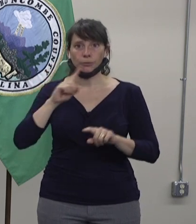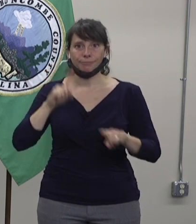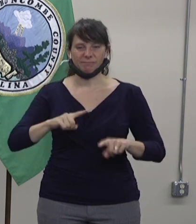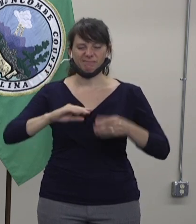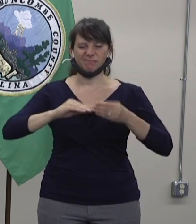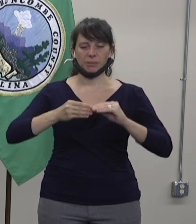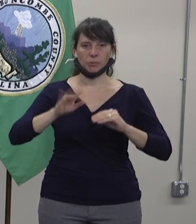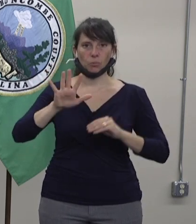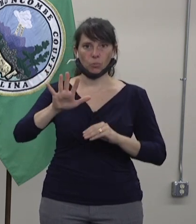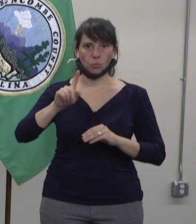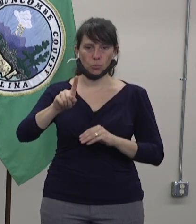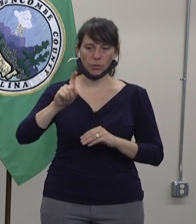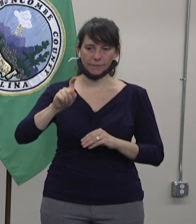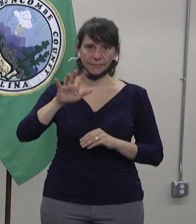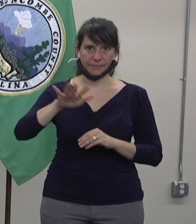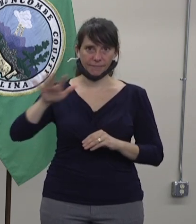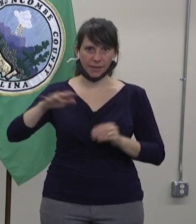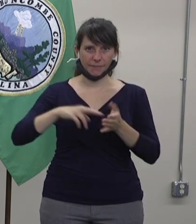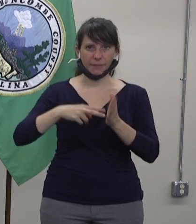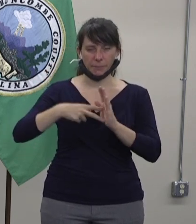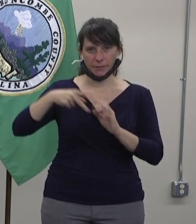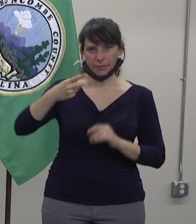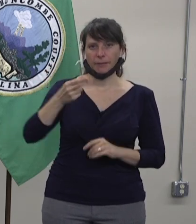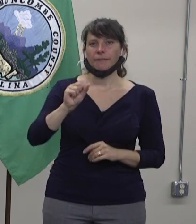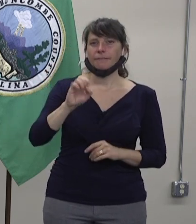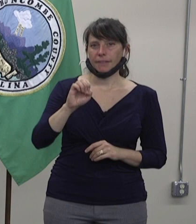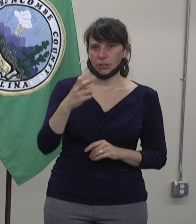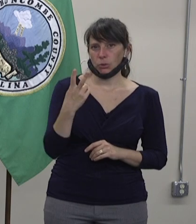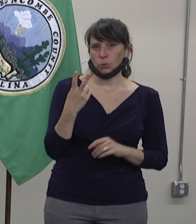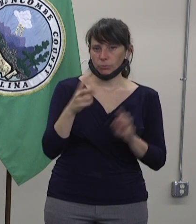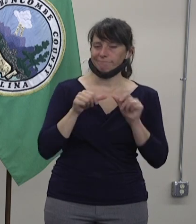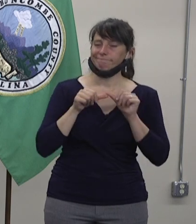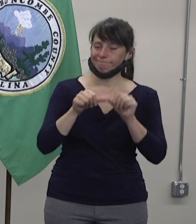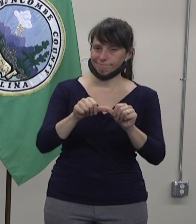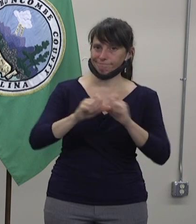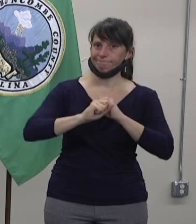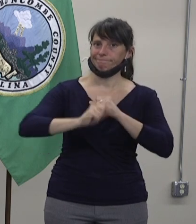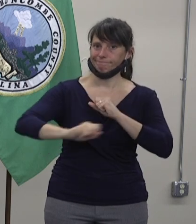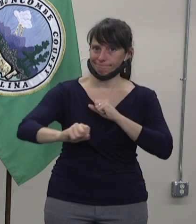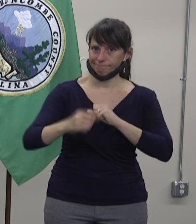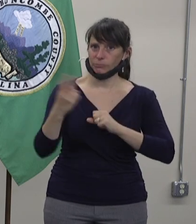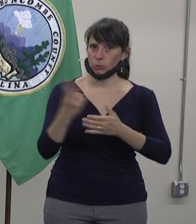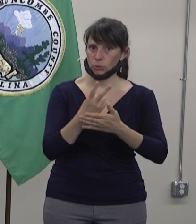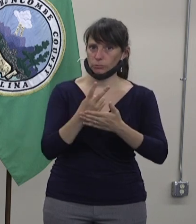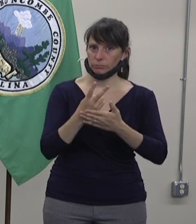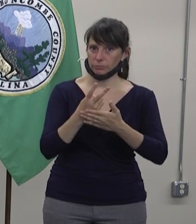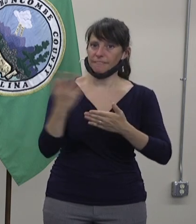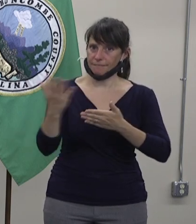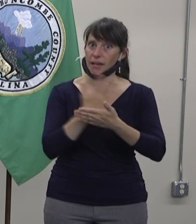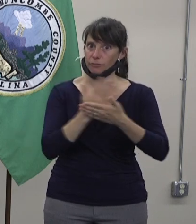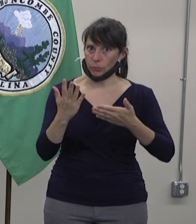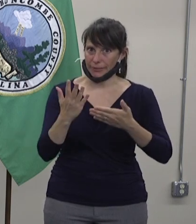Phase 2 restrictions in North Carolina for another 5 weeks until September 11th.